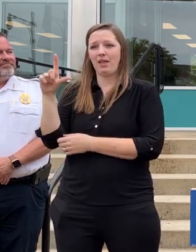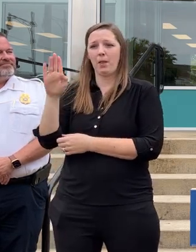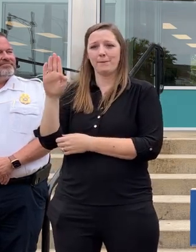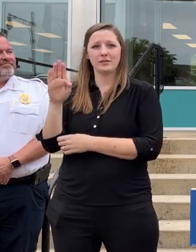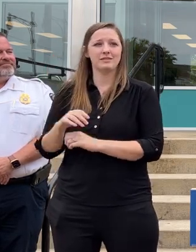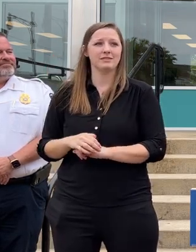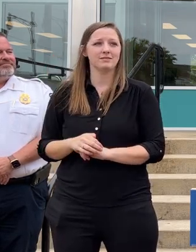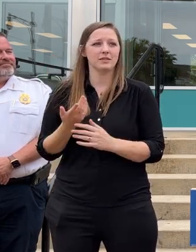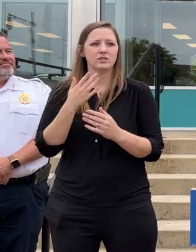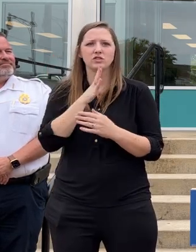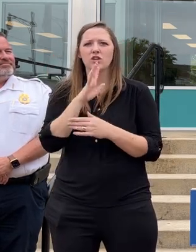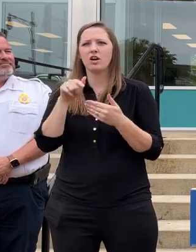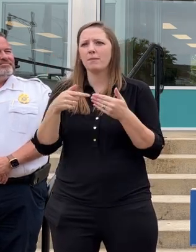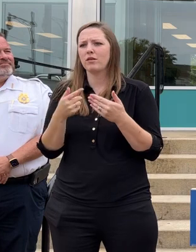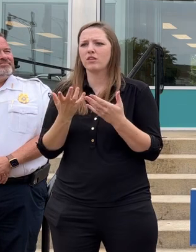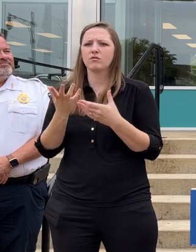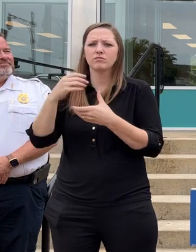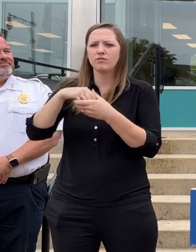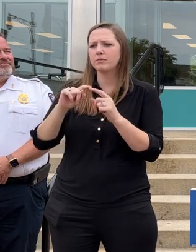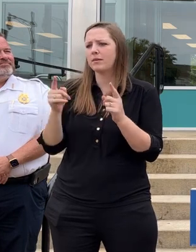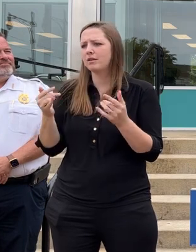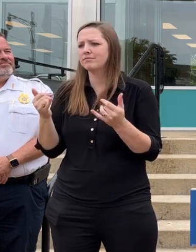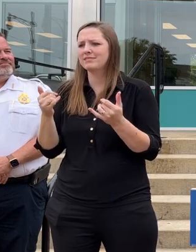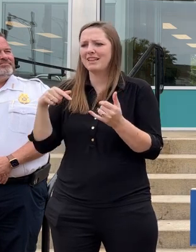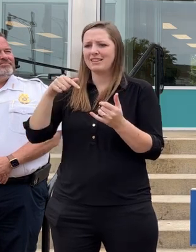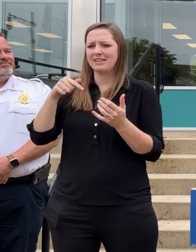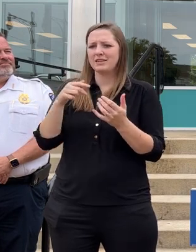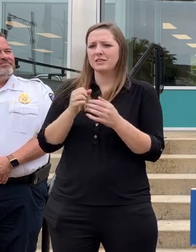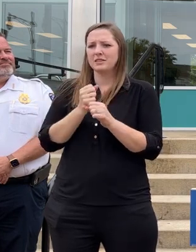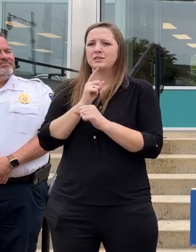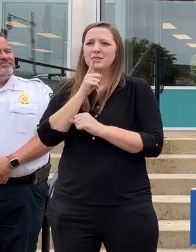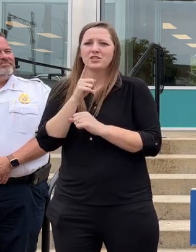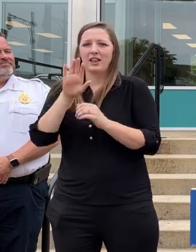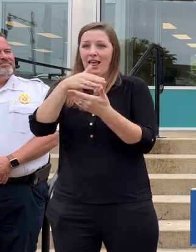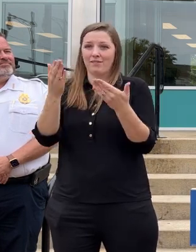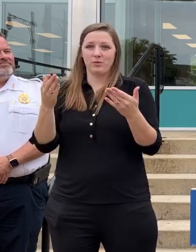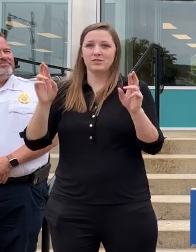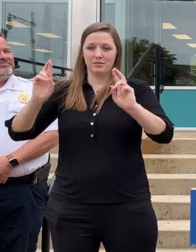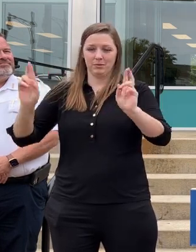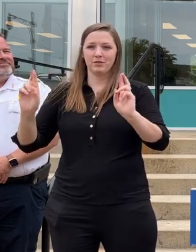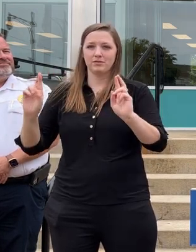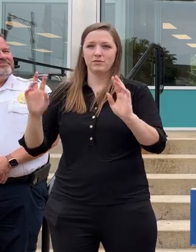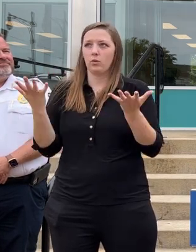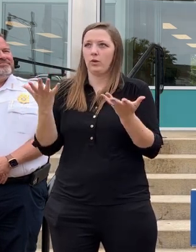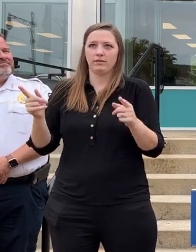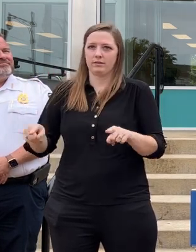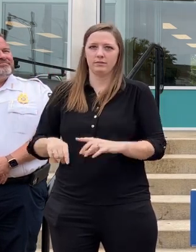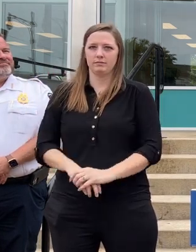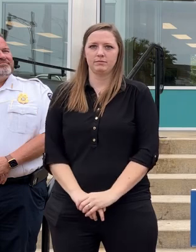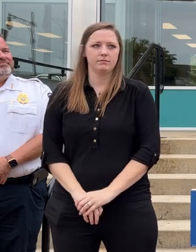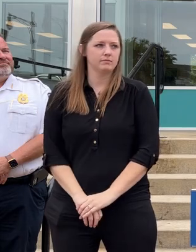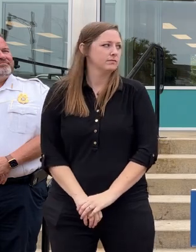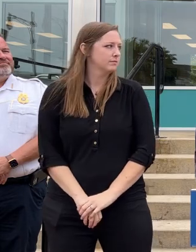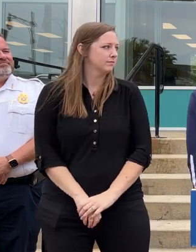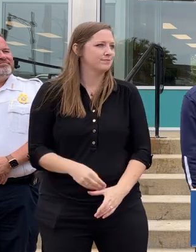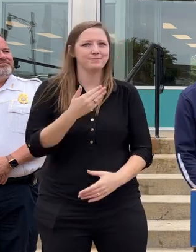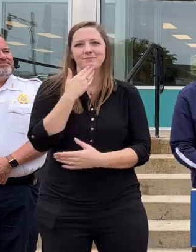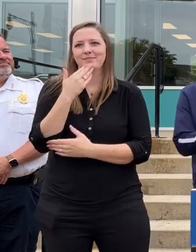their involvement in not only this endeavor, but in ensuring that everyone is prepared for whatever may happen in the future. Thank